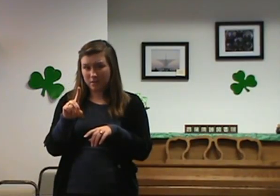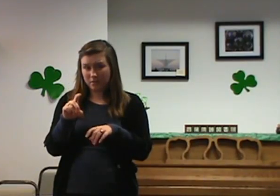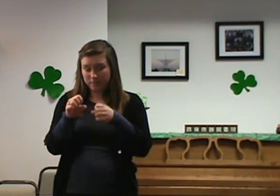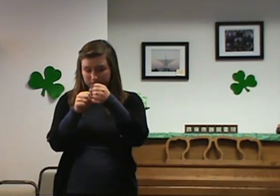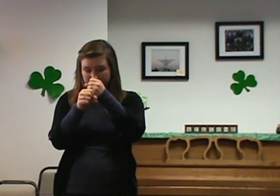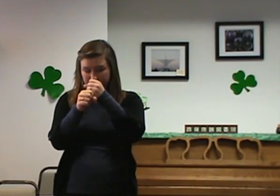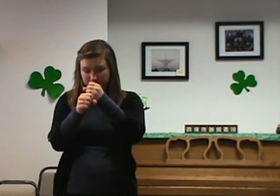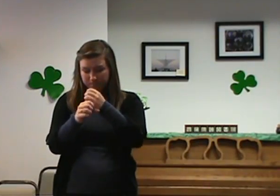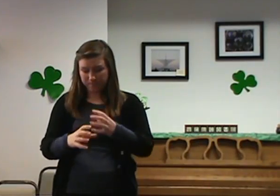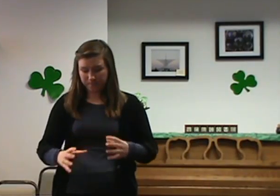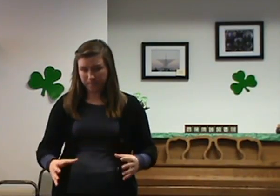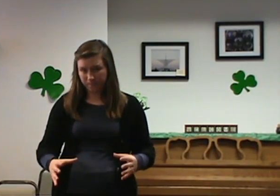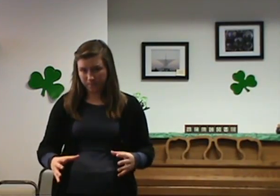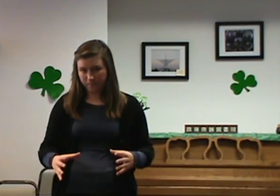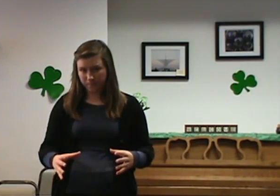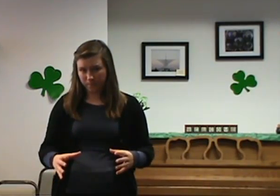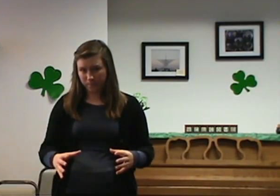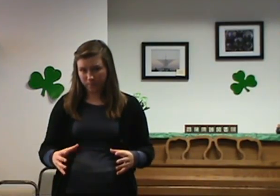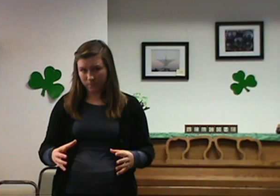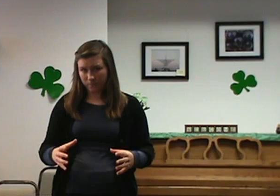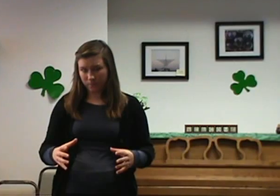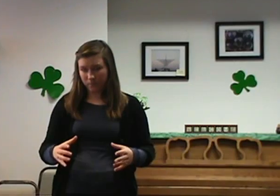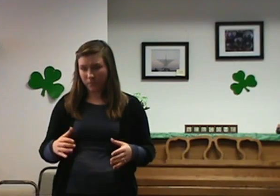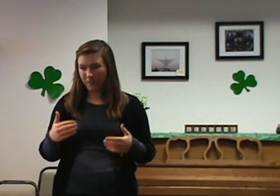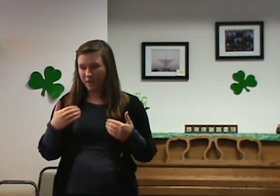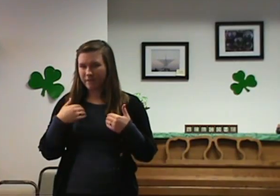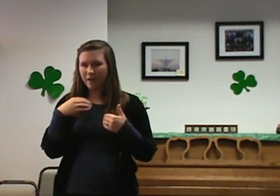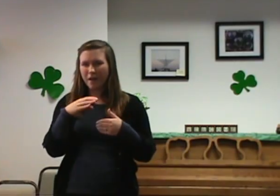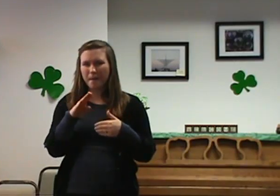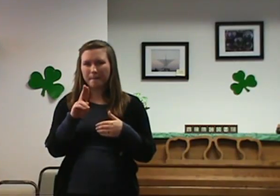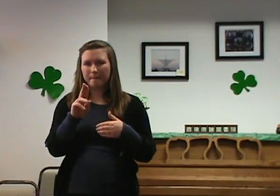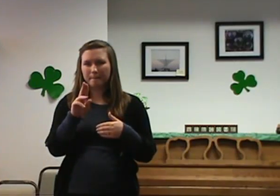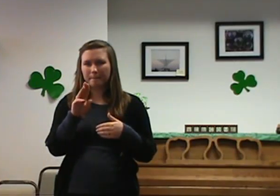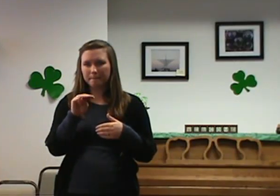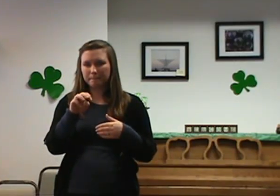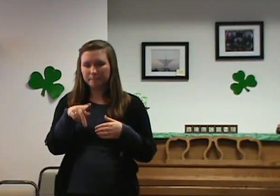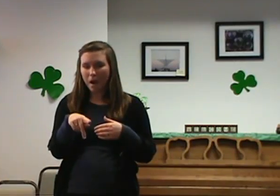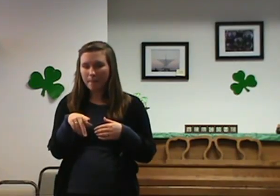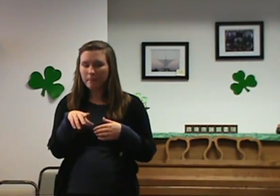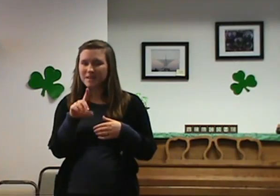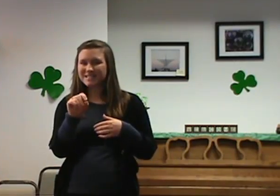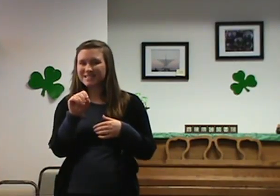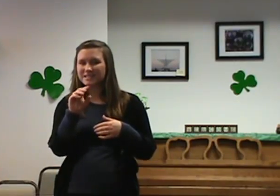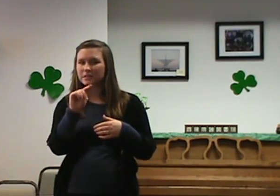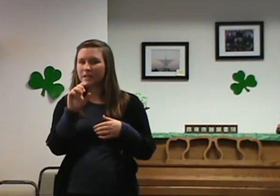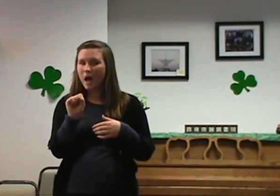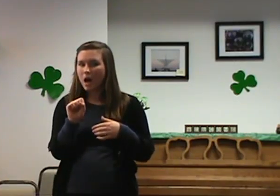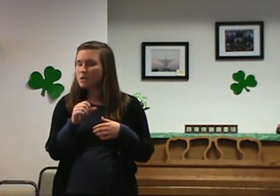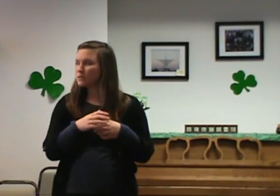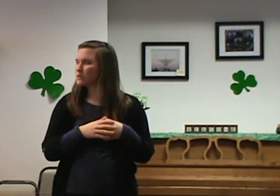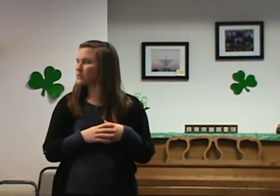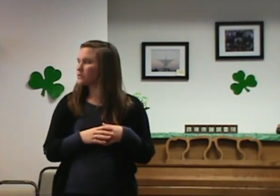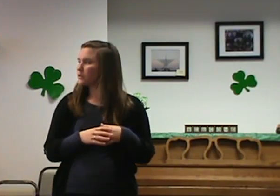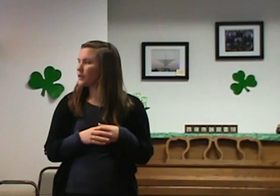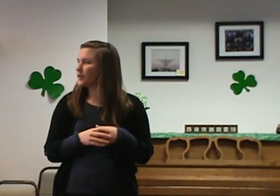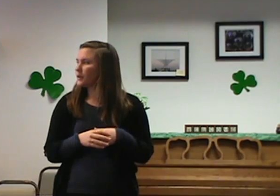I have cheating glasses with the lights and non-lighted. Right, yes, I have, that's right. I forgot a pair of those. We